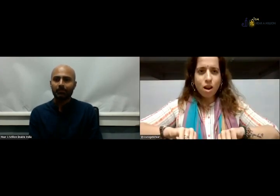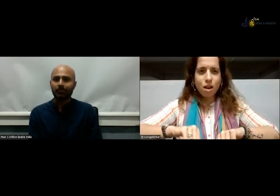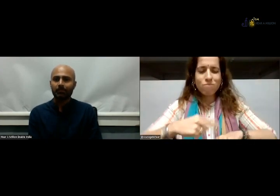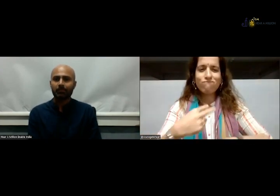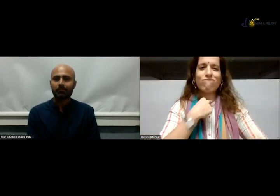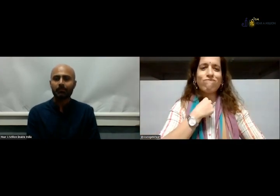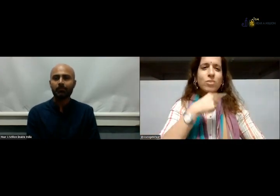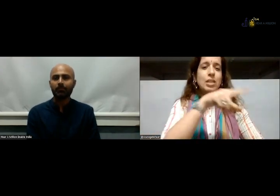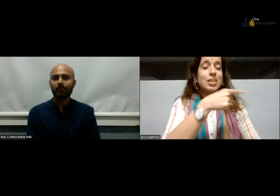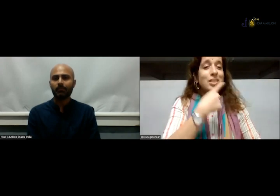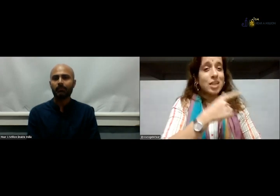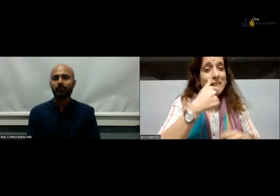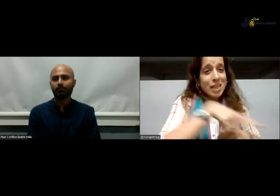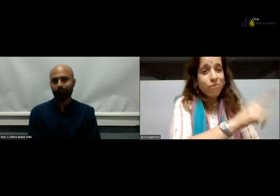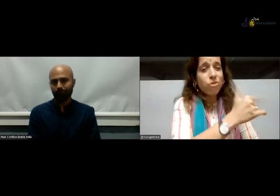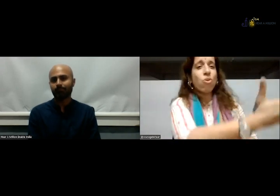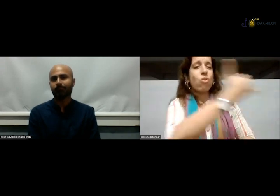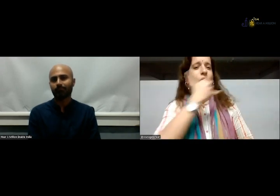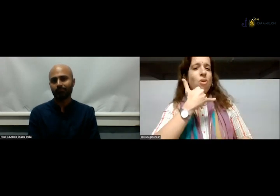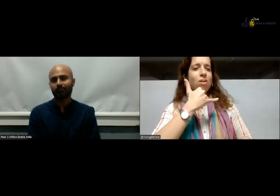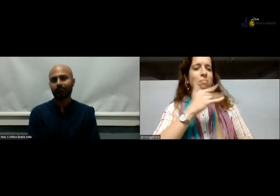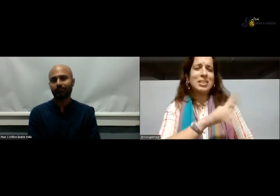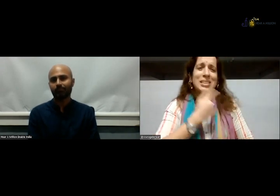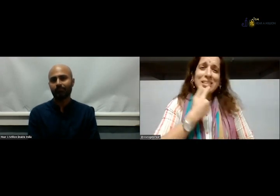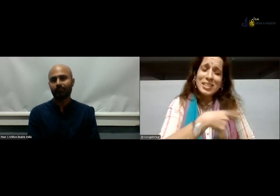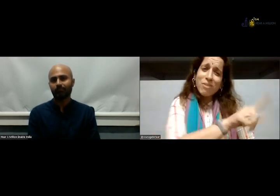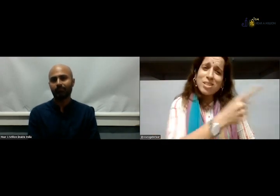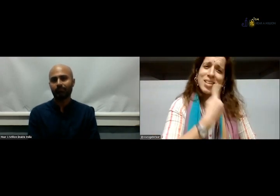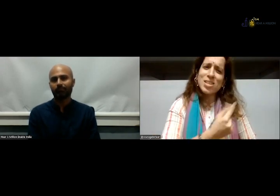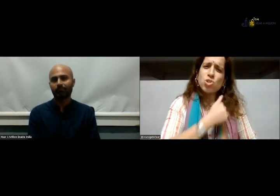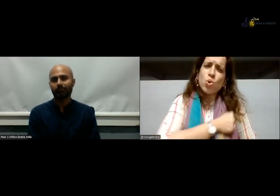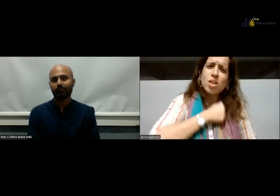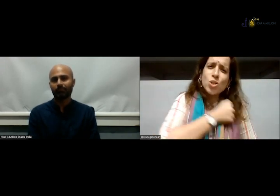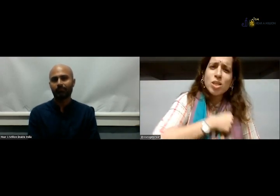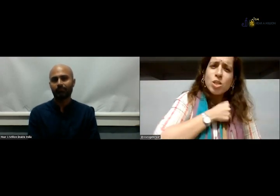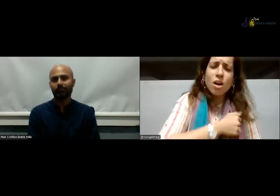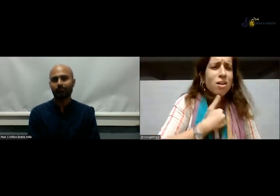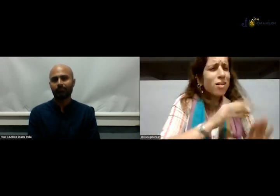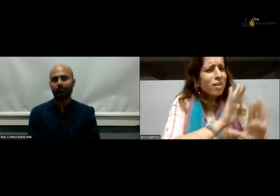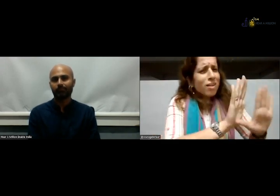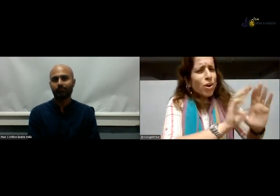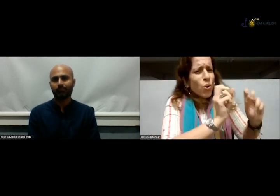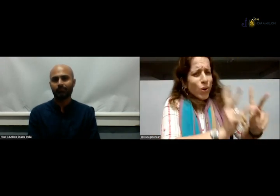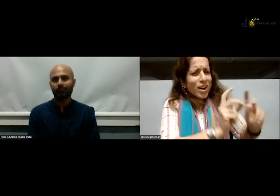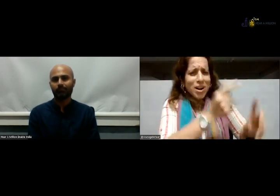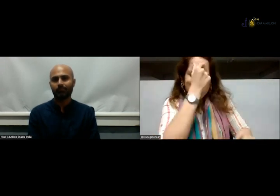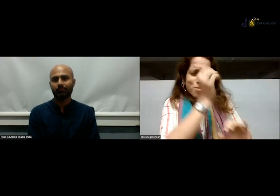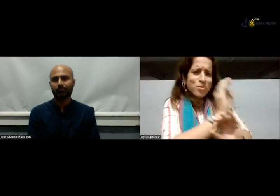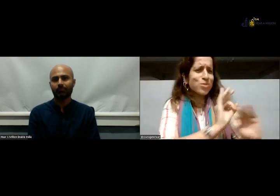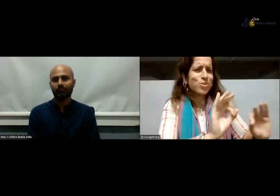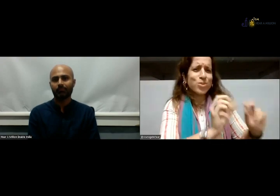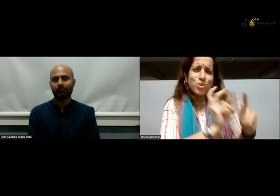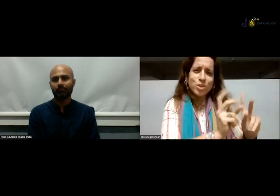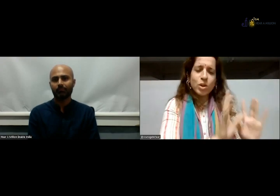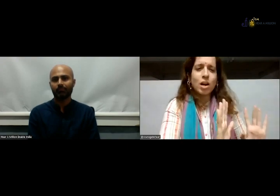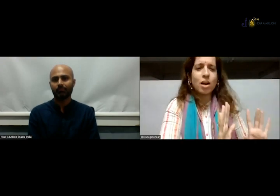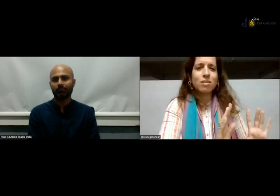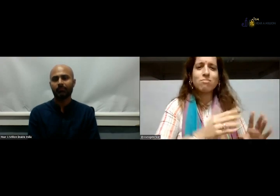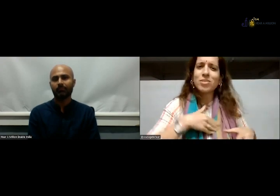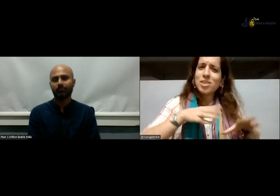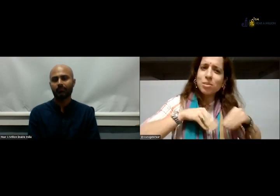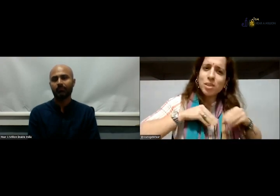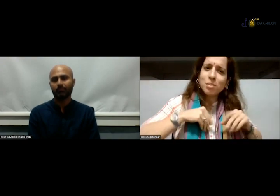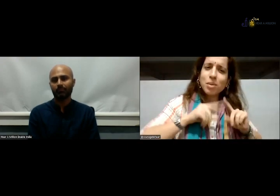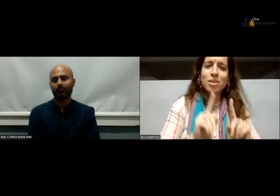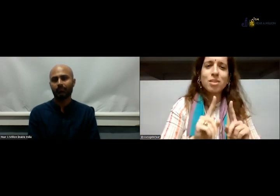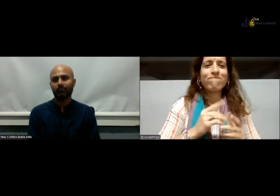requests, and she always was ready to help me. She herself used to call me, and whenever she was not available, she used to